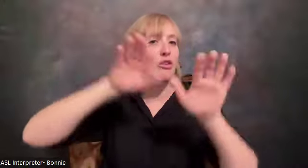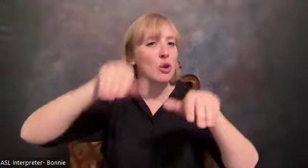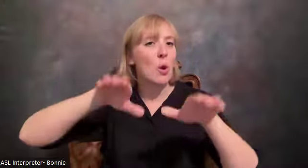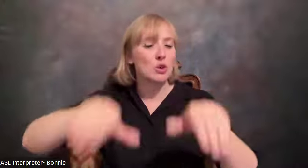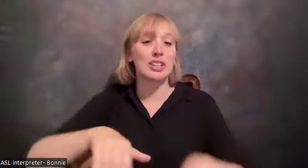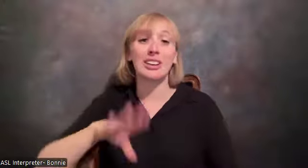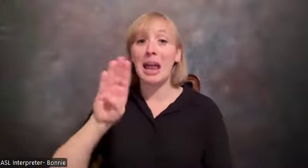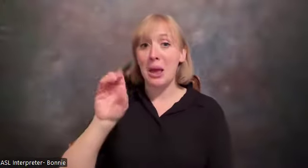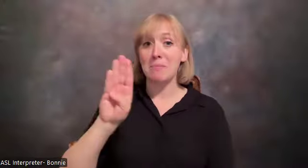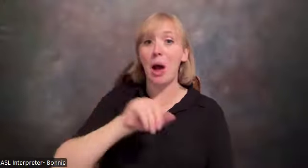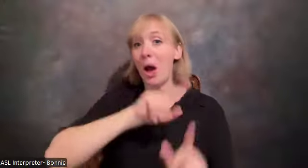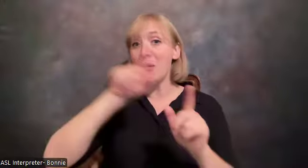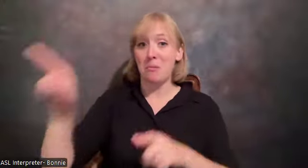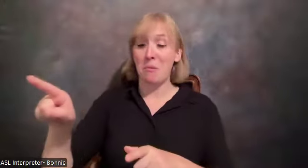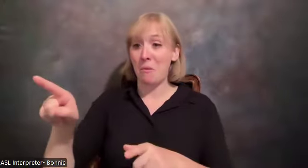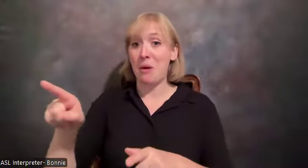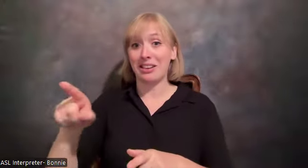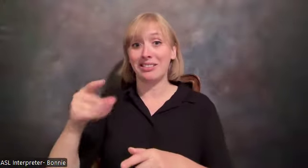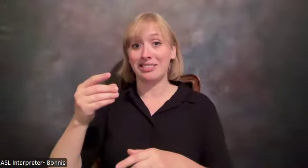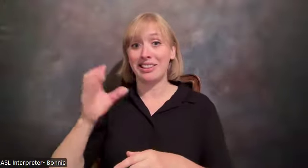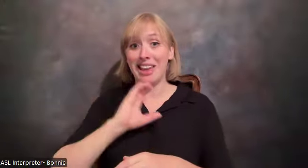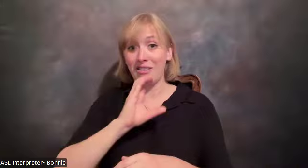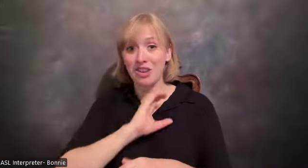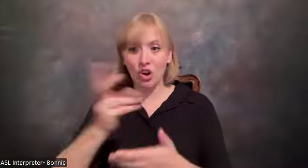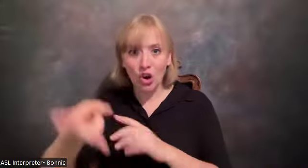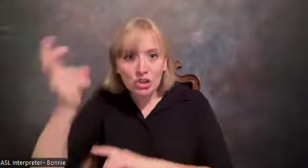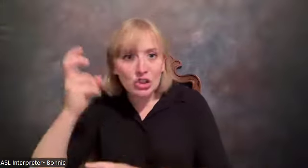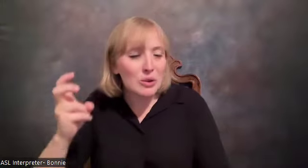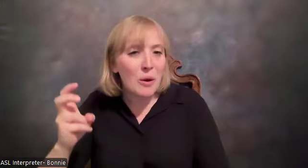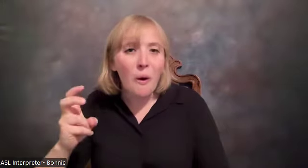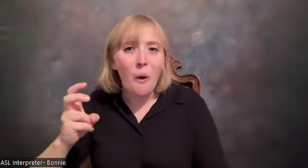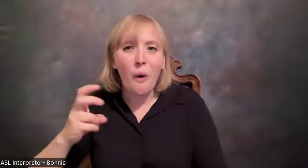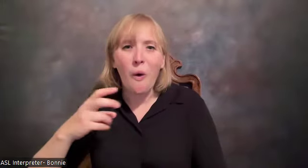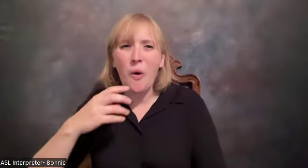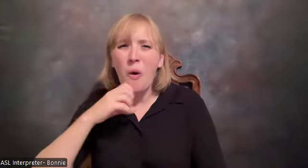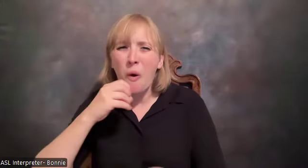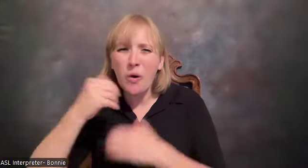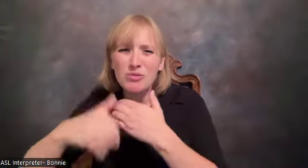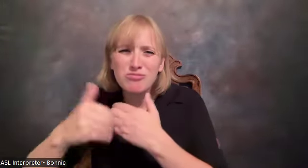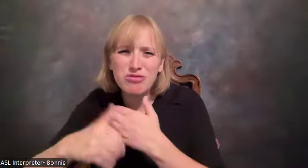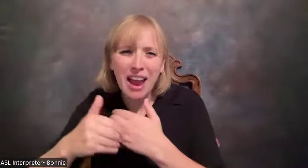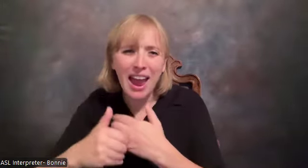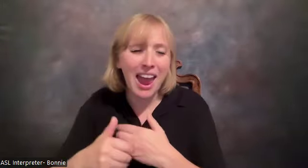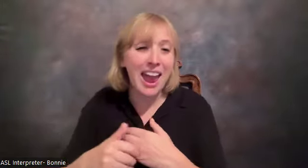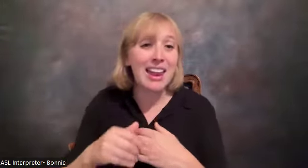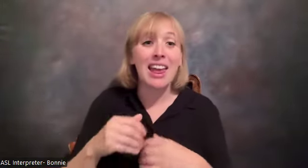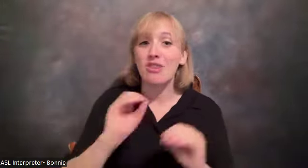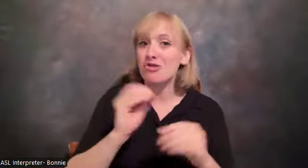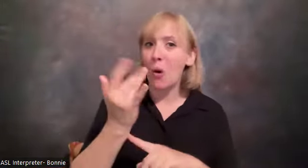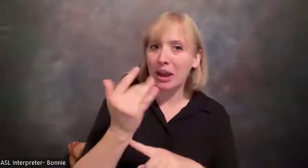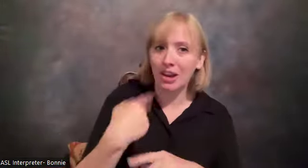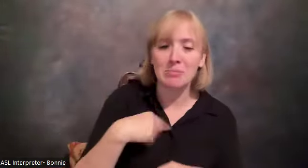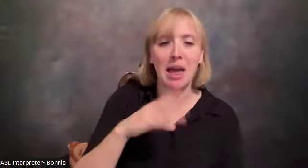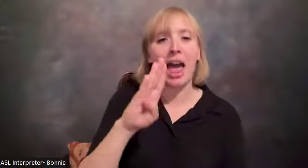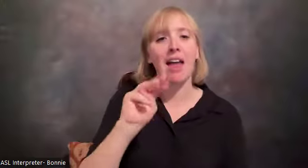mess deck and stole a stale piece of cornbread. And there were no candles on the ship. And so he got a wood match and flicked it and put it on there. And